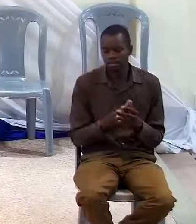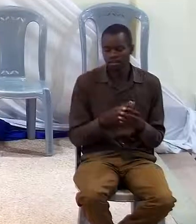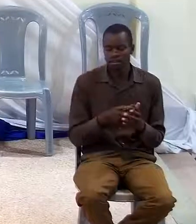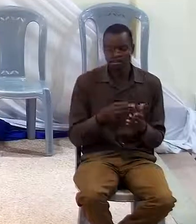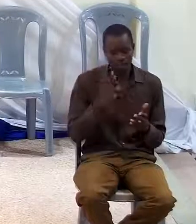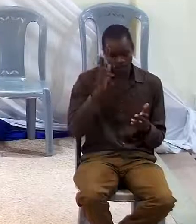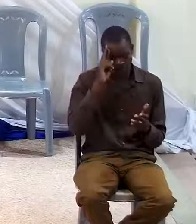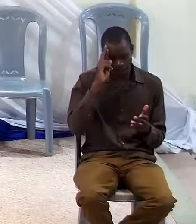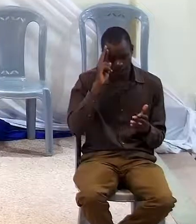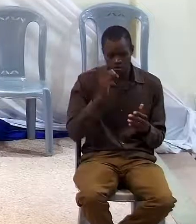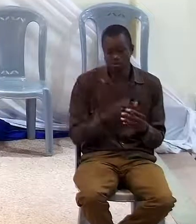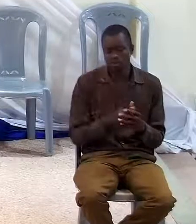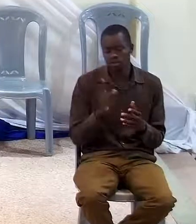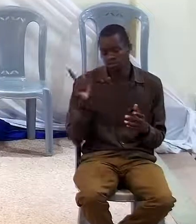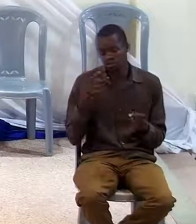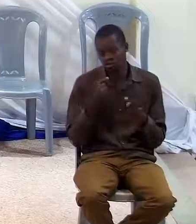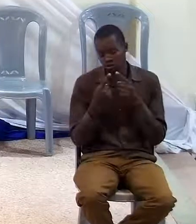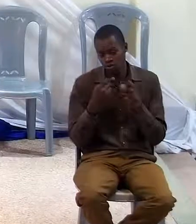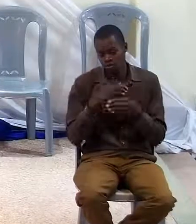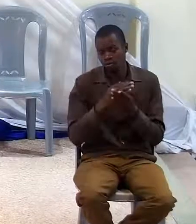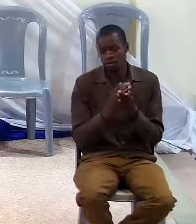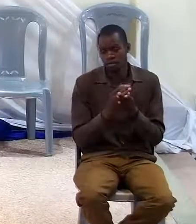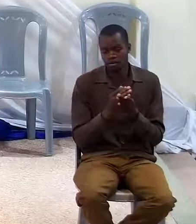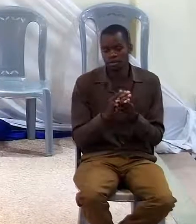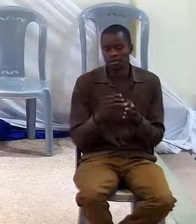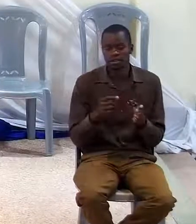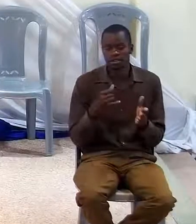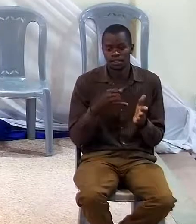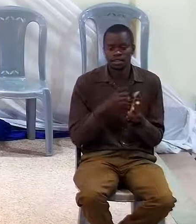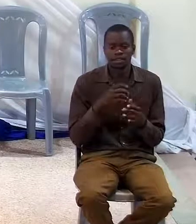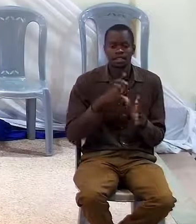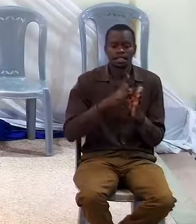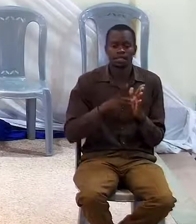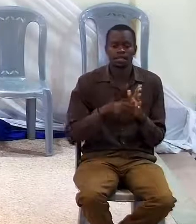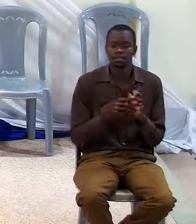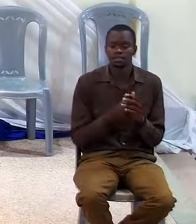brown. So when we are eating these whole